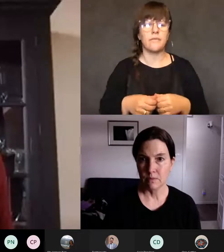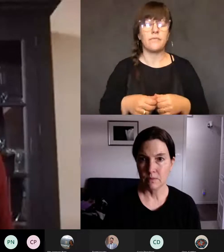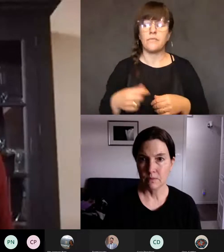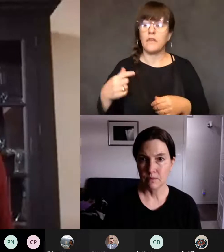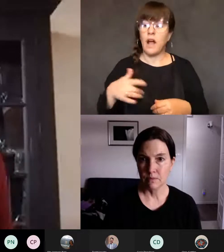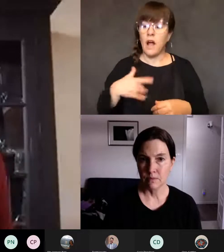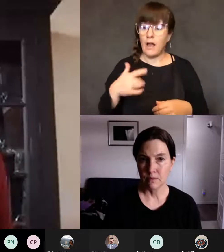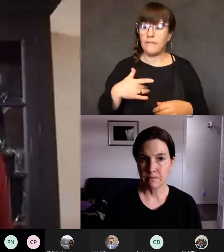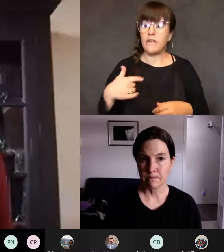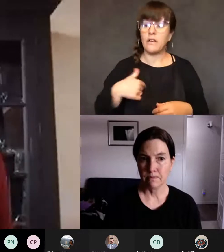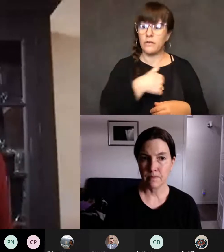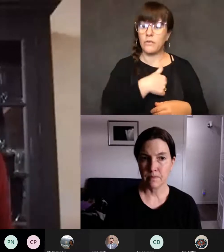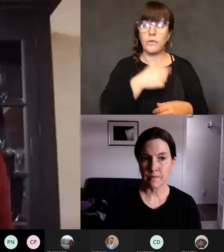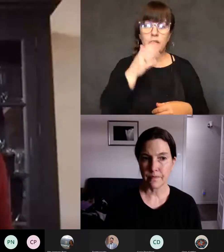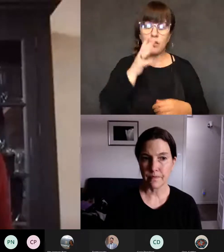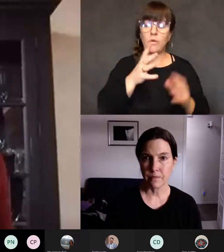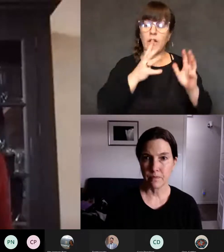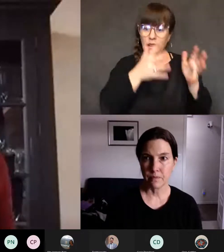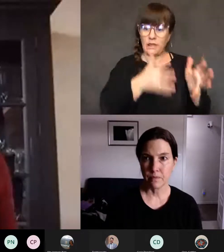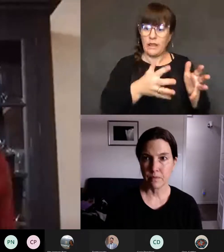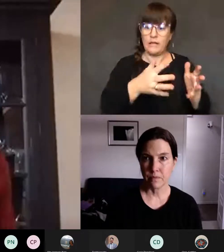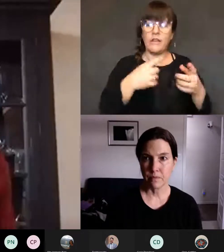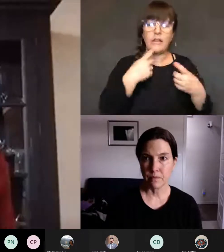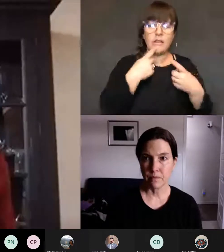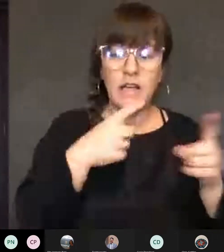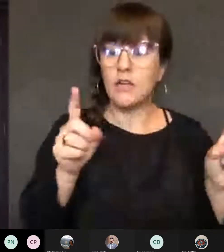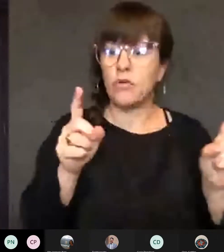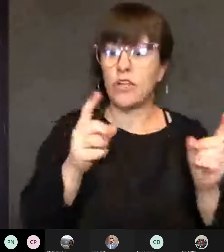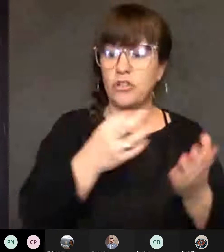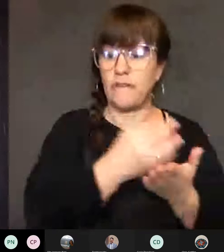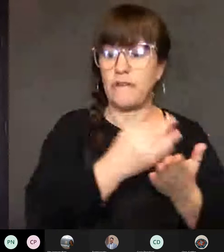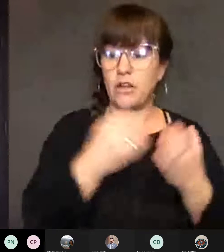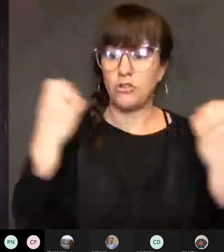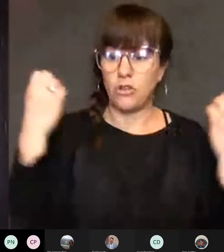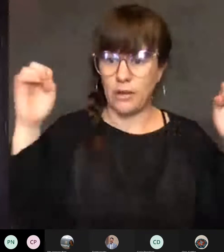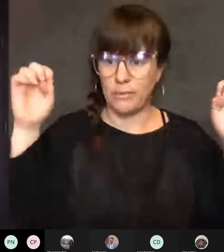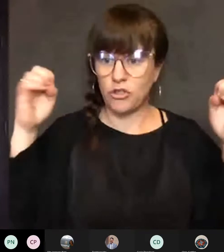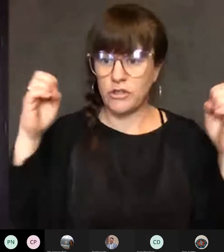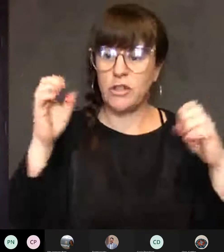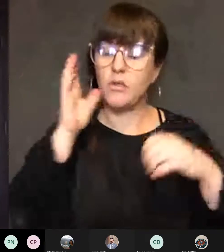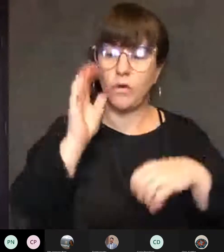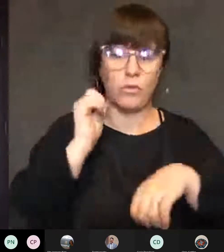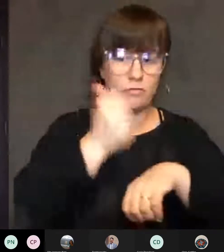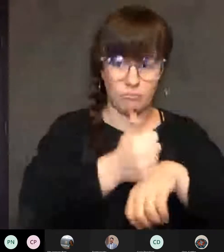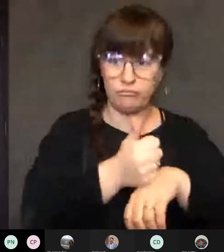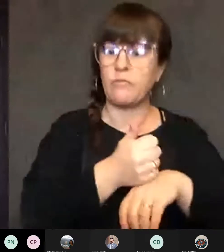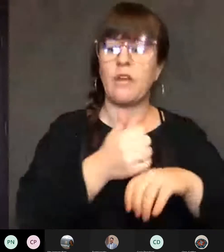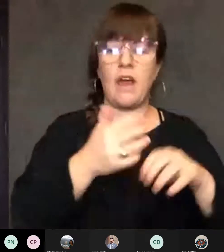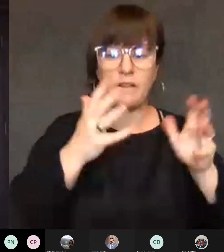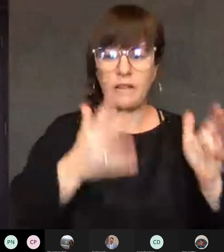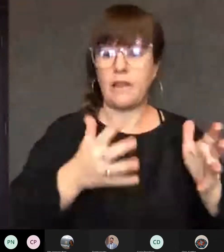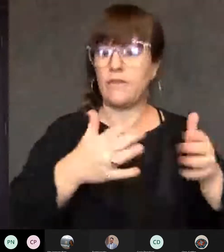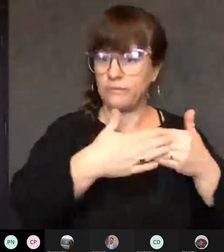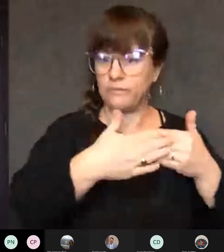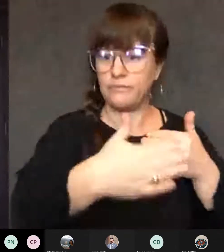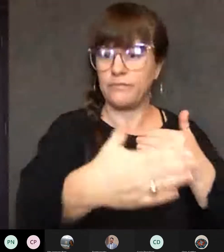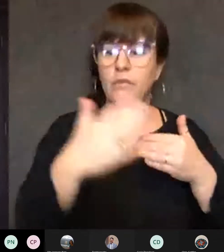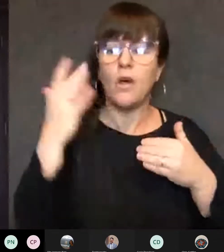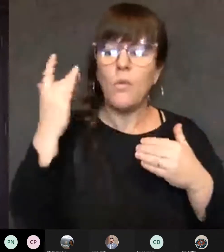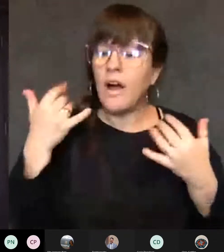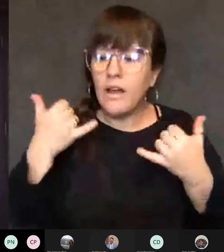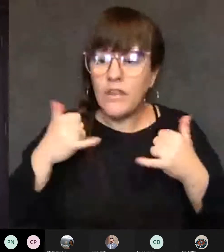going to leave that in place through the legislative session, because there is still uncertainty with the session.